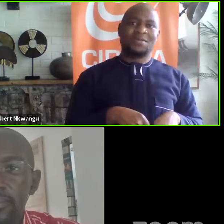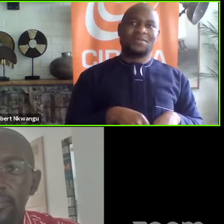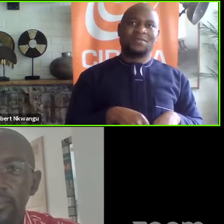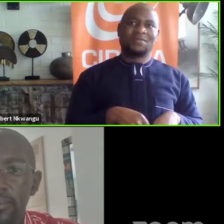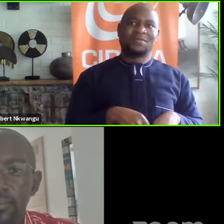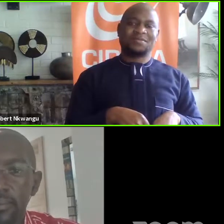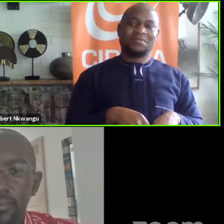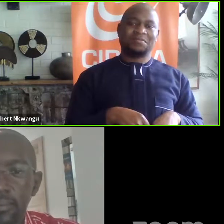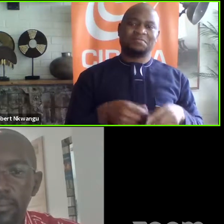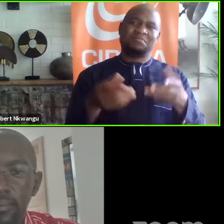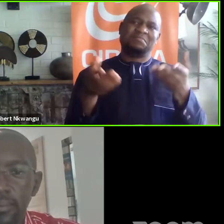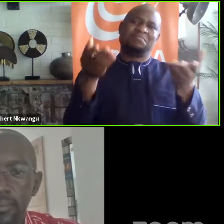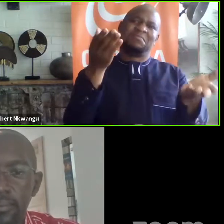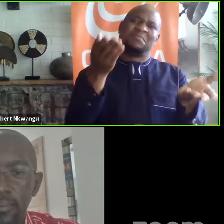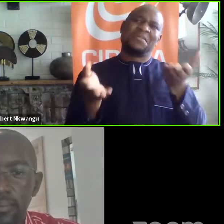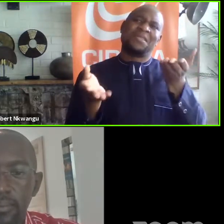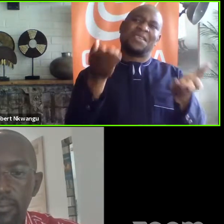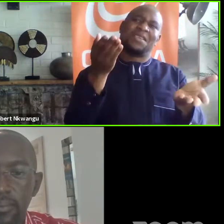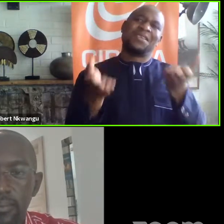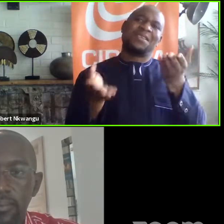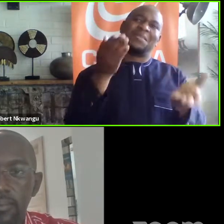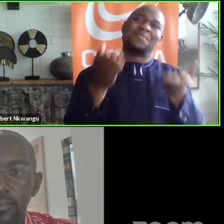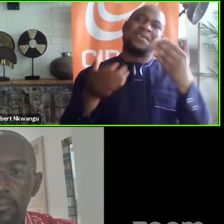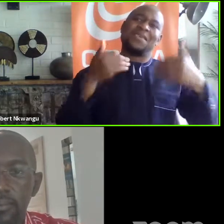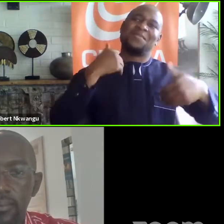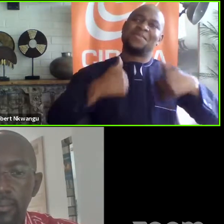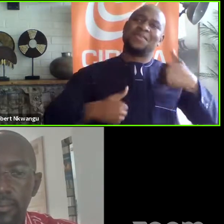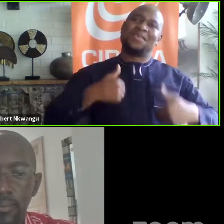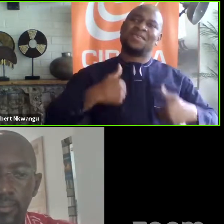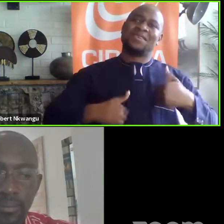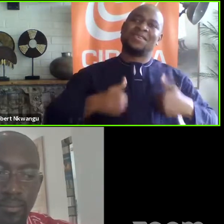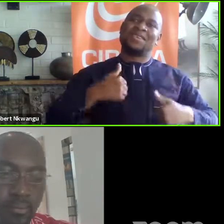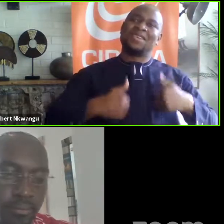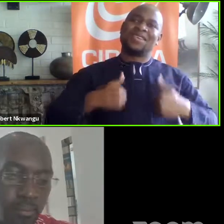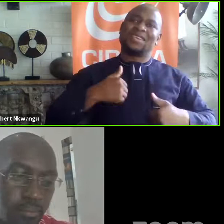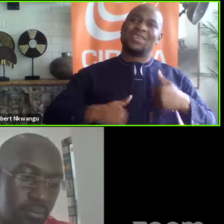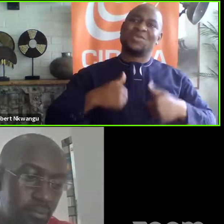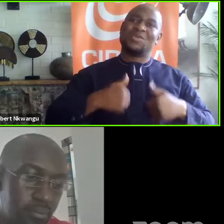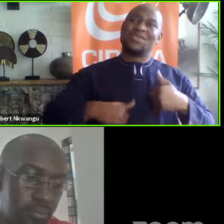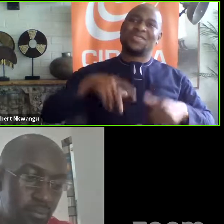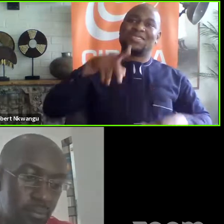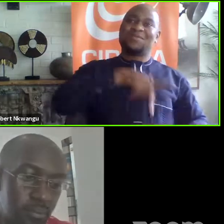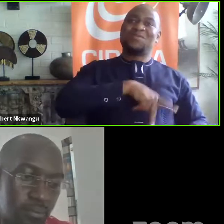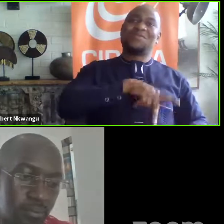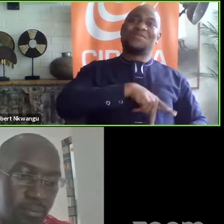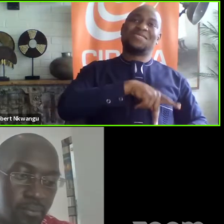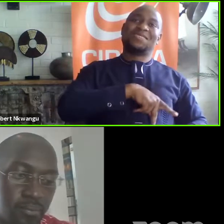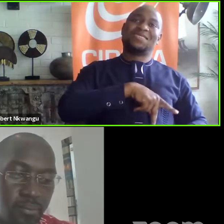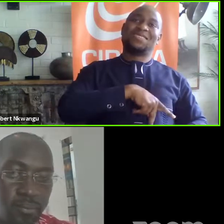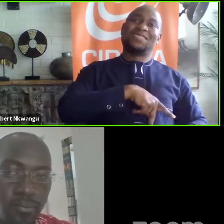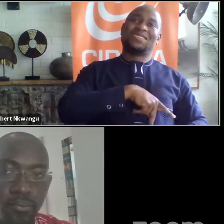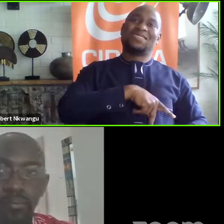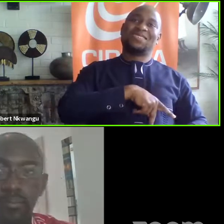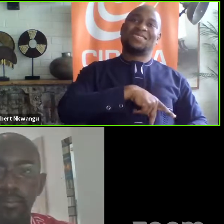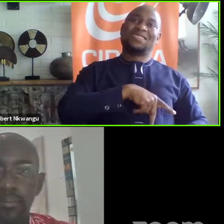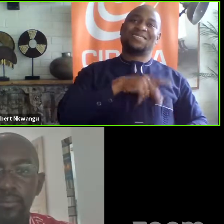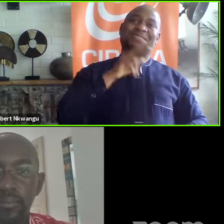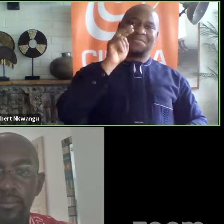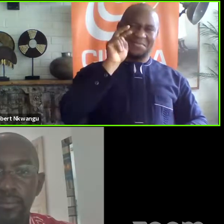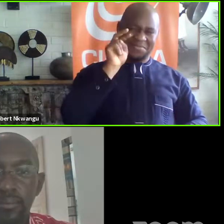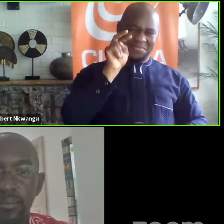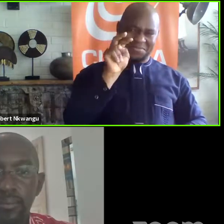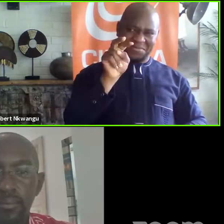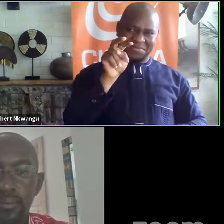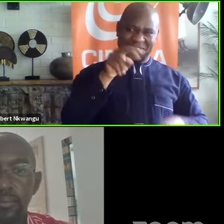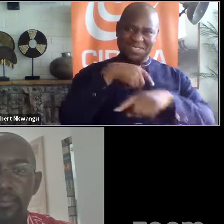sensitizing, but the aspect of attitude is still a very big gap for me, because most